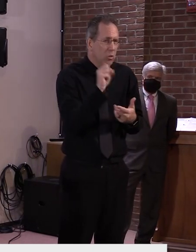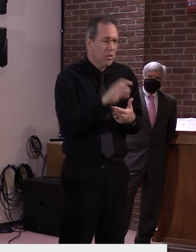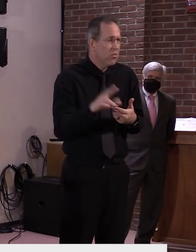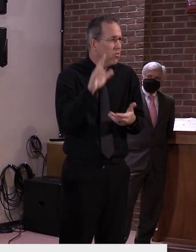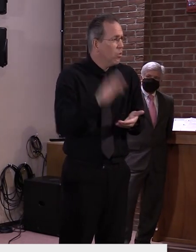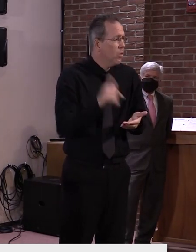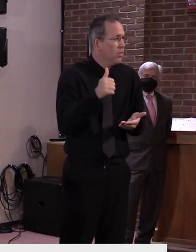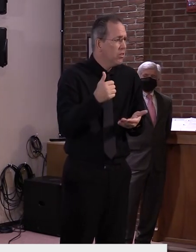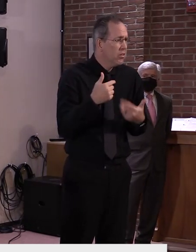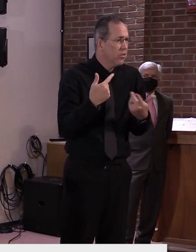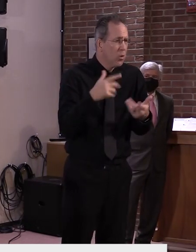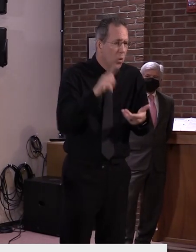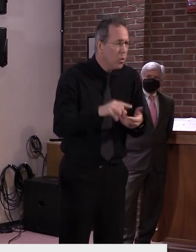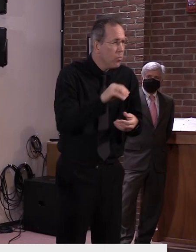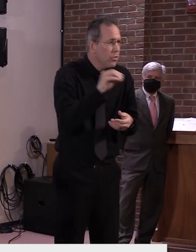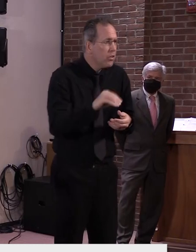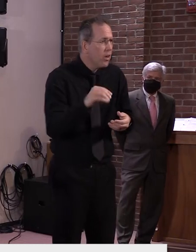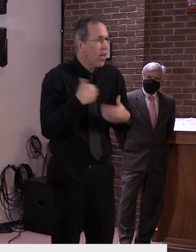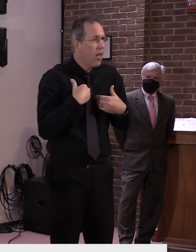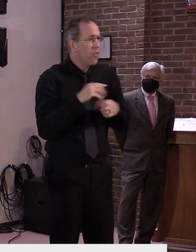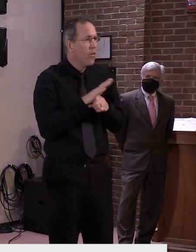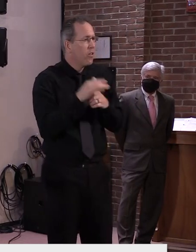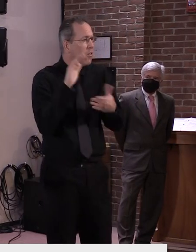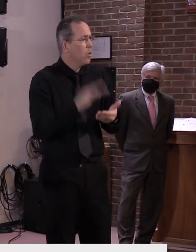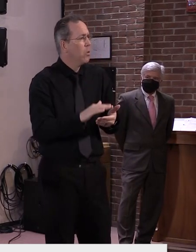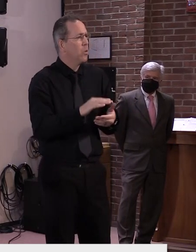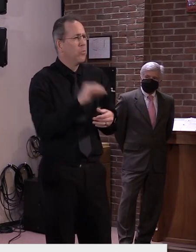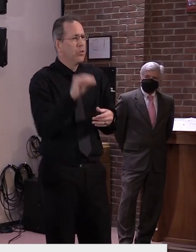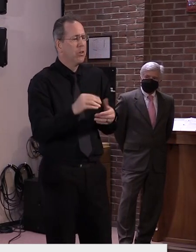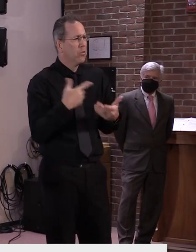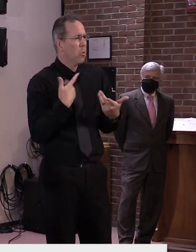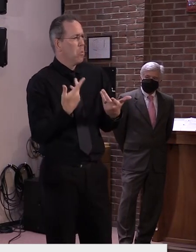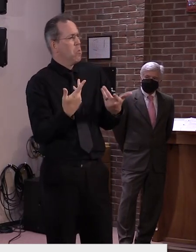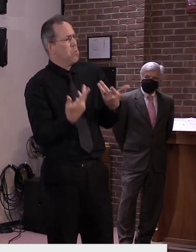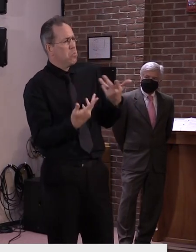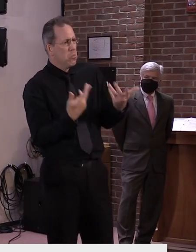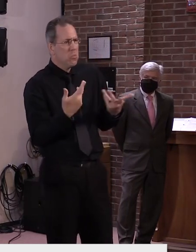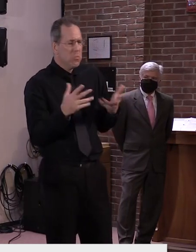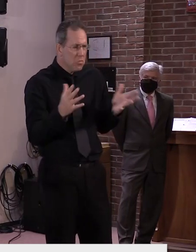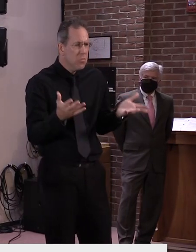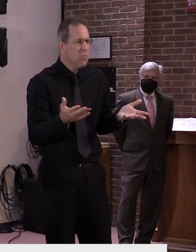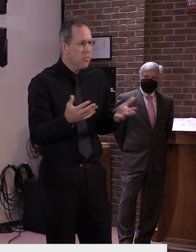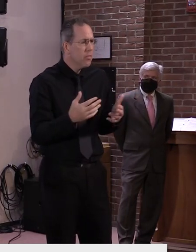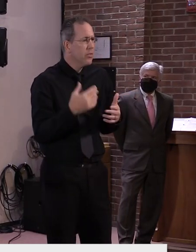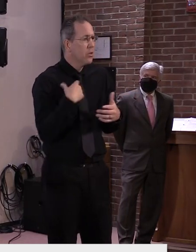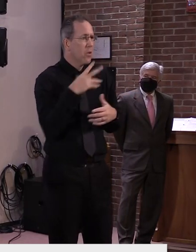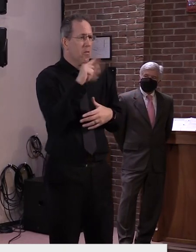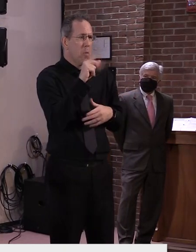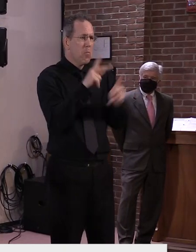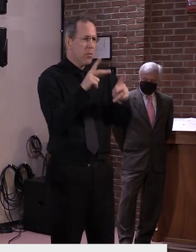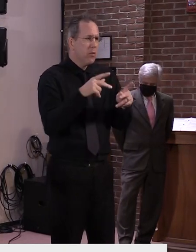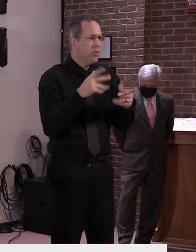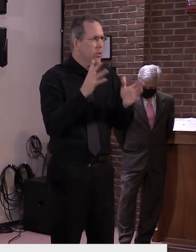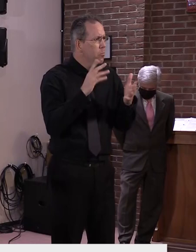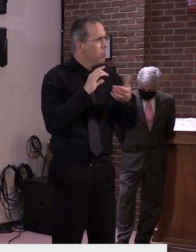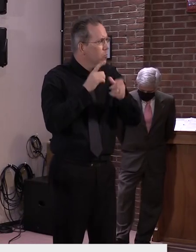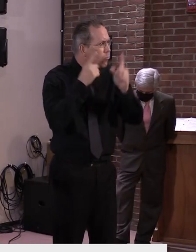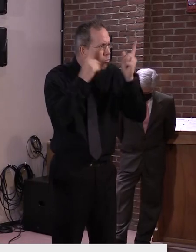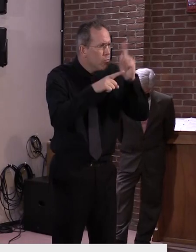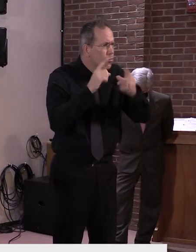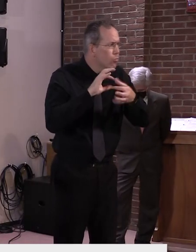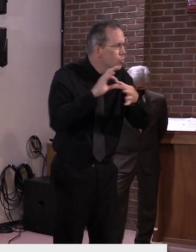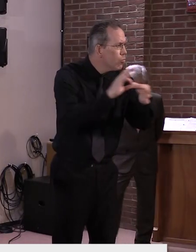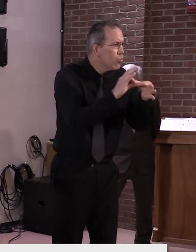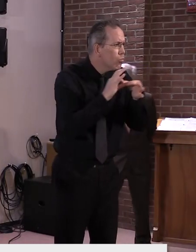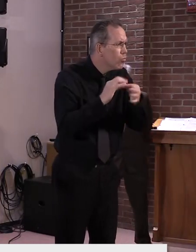right. And whether that's because we're compliant by nature, we want to do the right thing, and that's